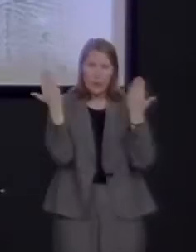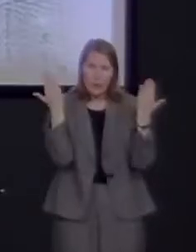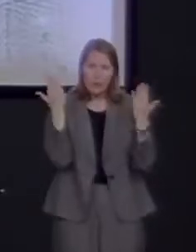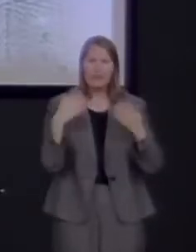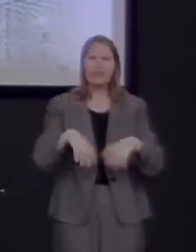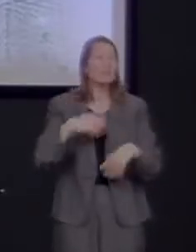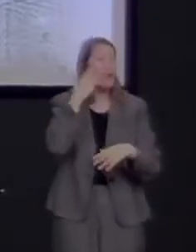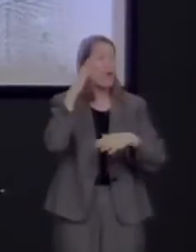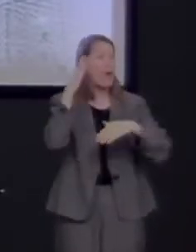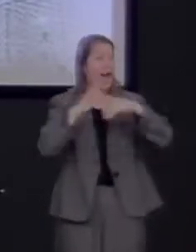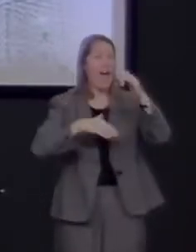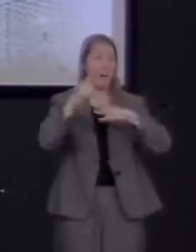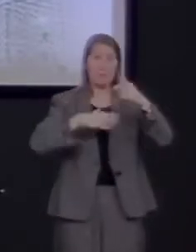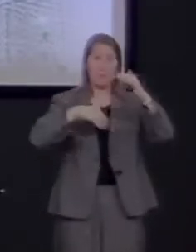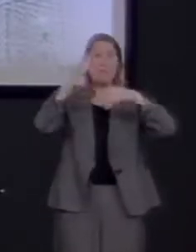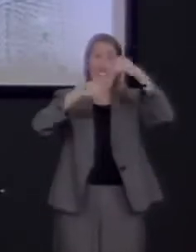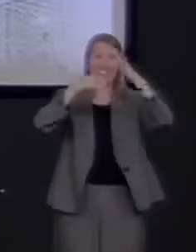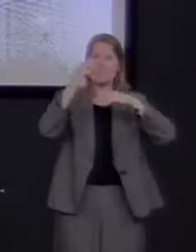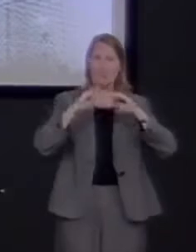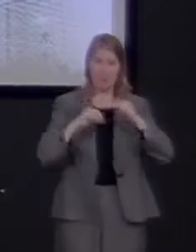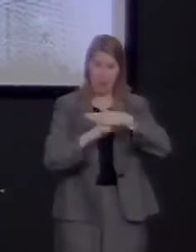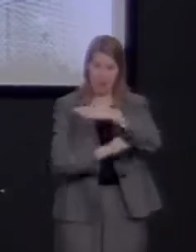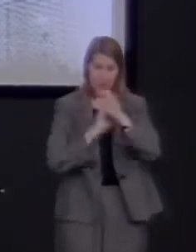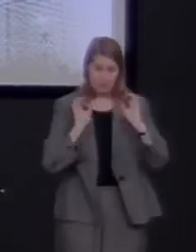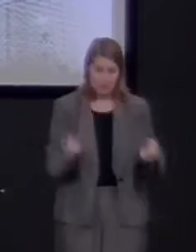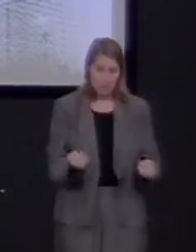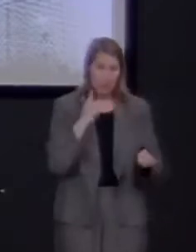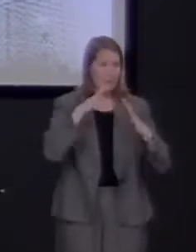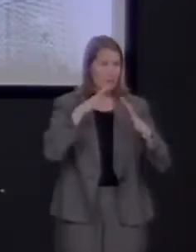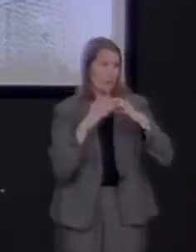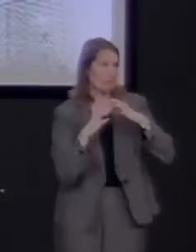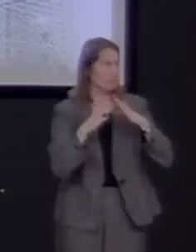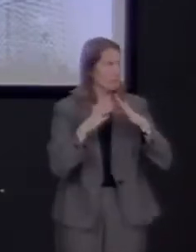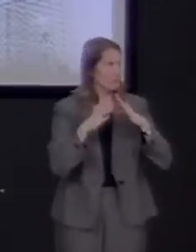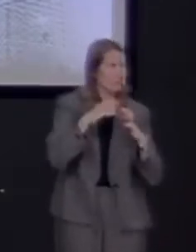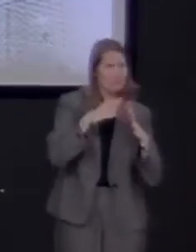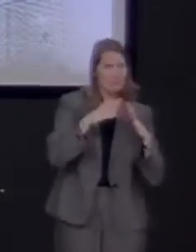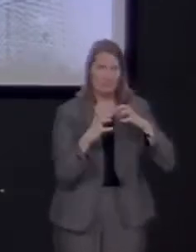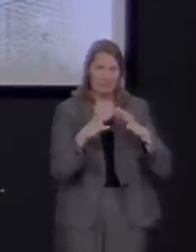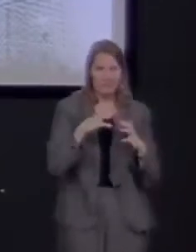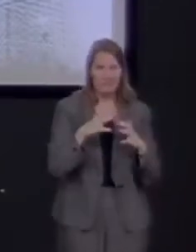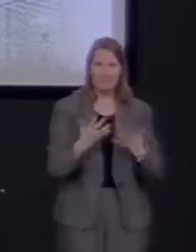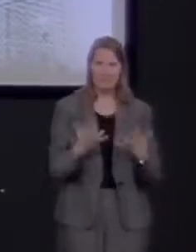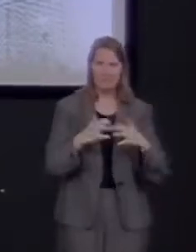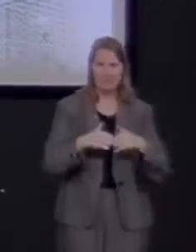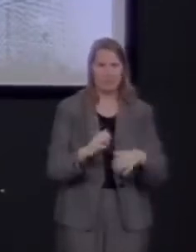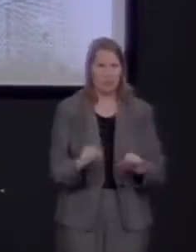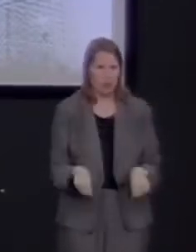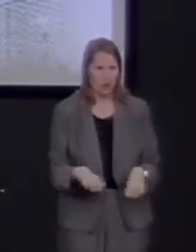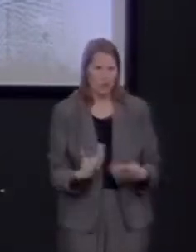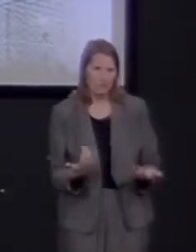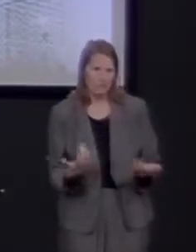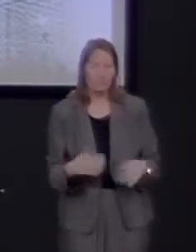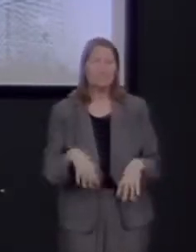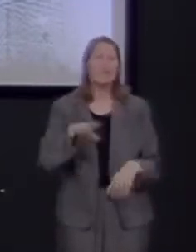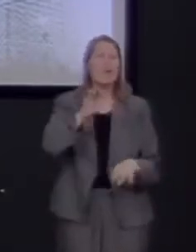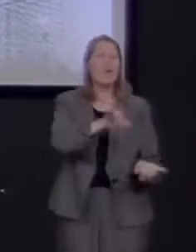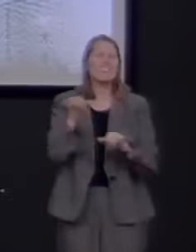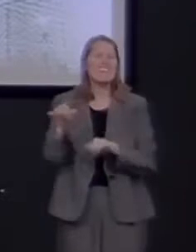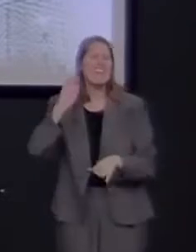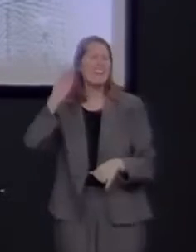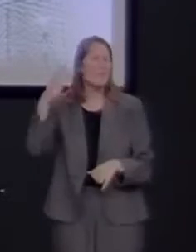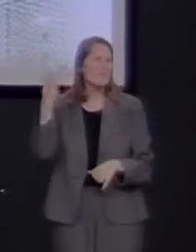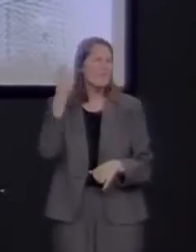house. You can build a house, but it's always at risk of collapsing. And the best analogy here is to phonological awareness in